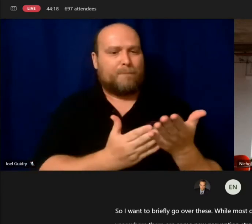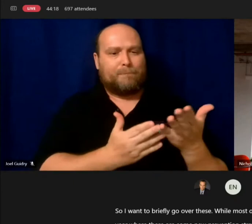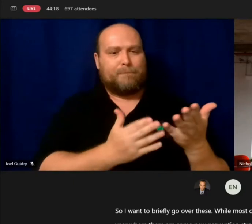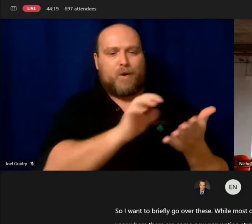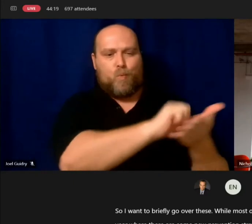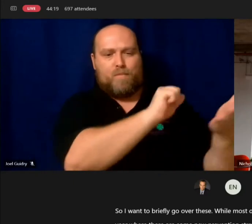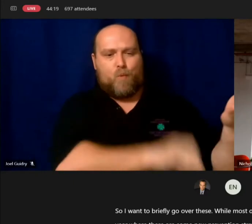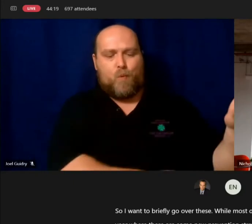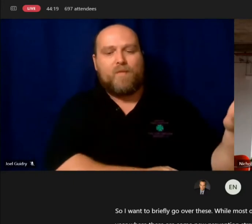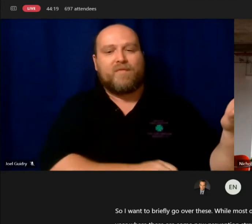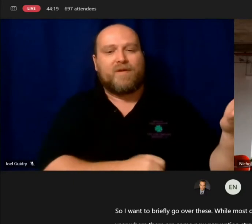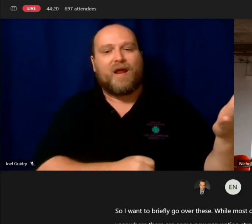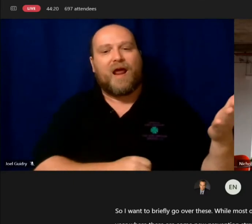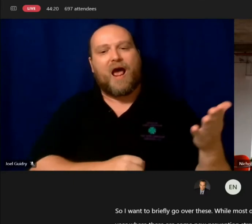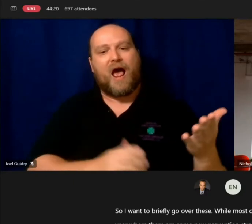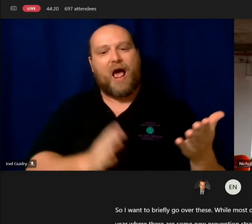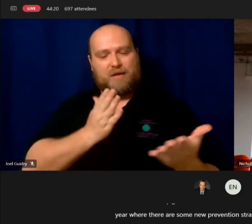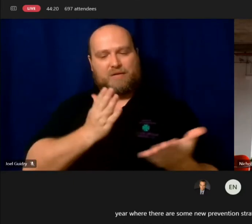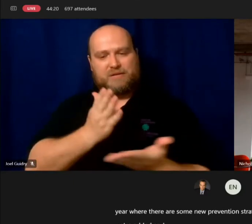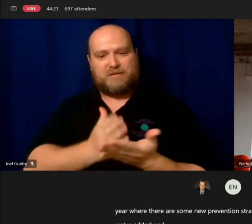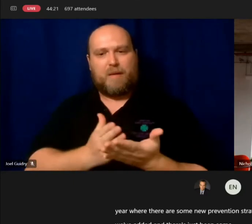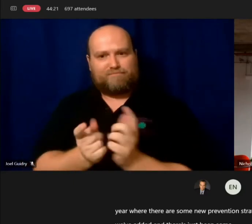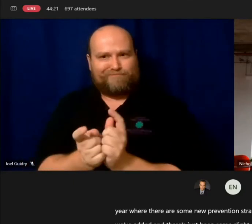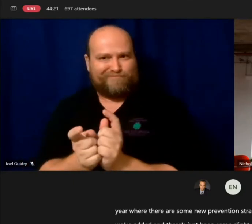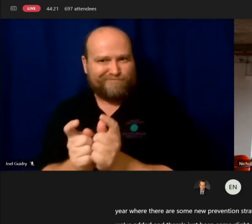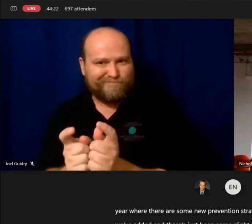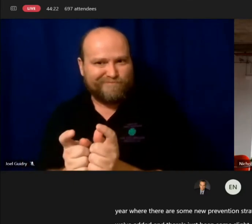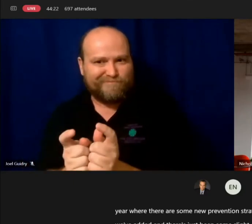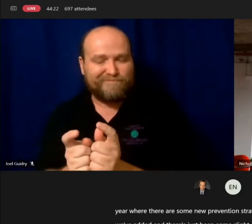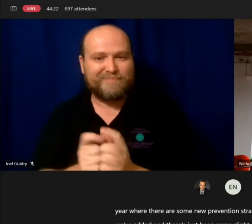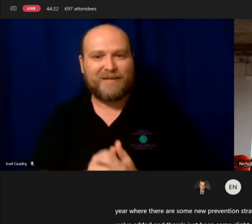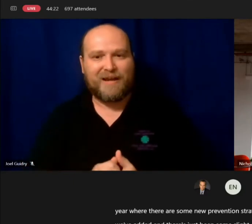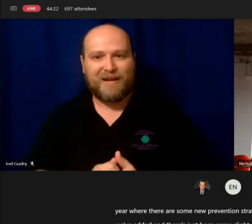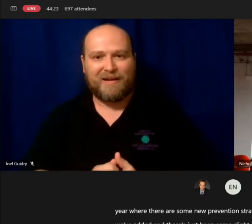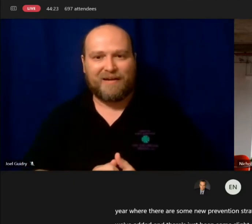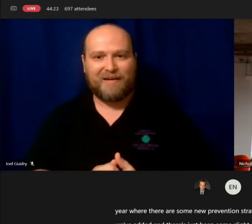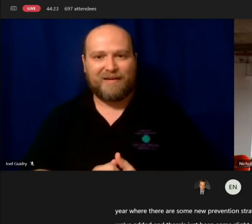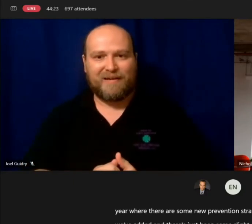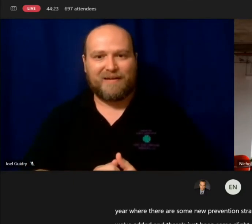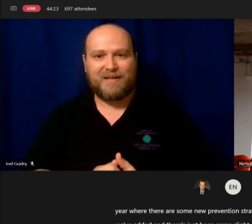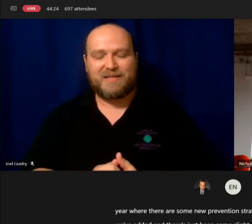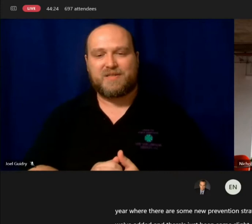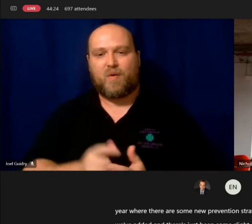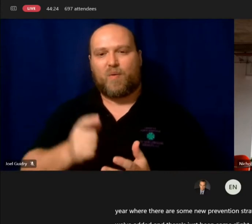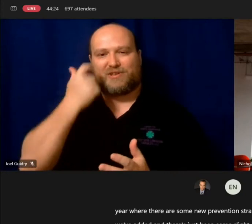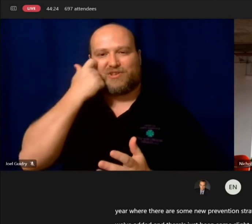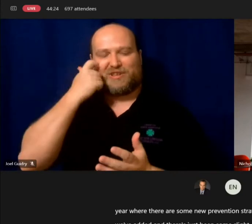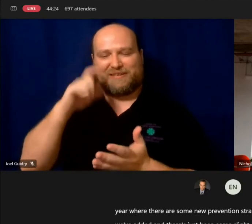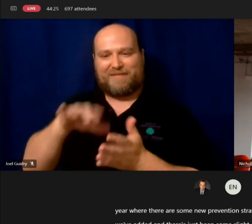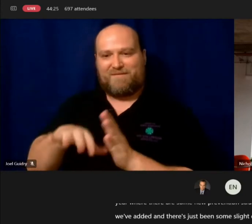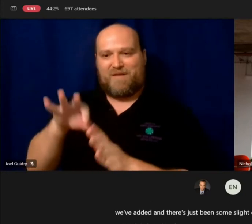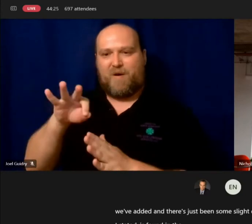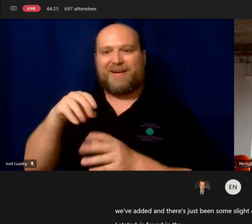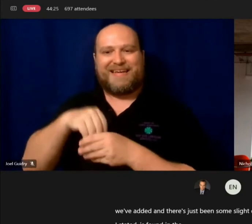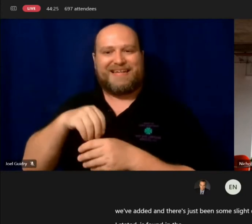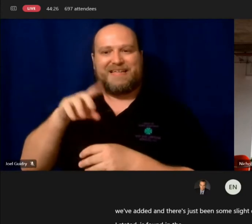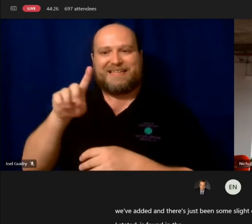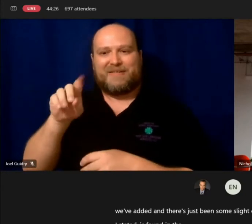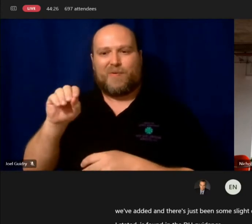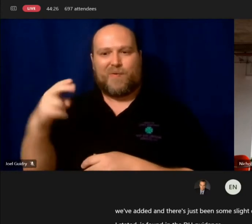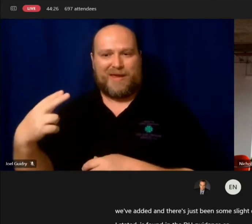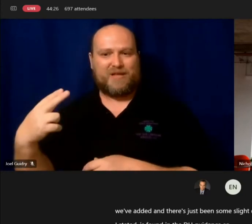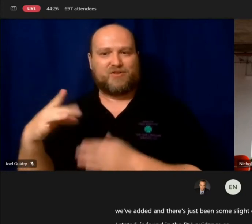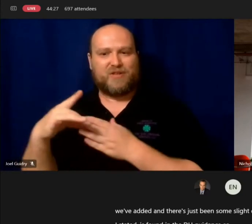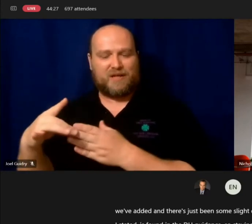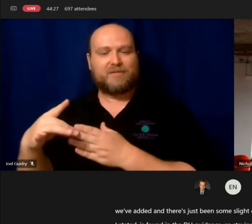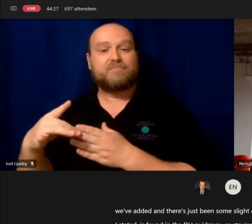been some slight changes to these, which again, as I stated, is found in the DOH guidance. So staying home when sick.